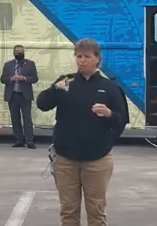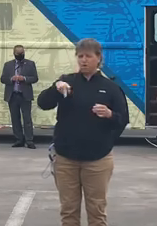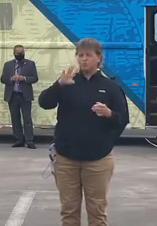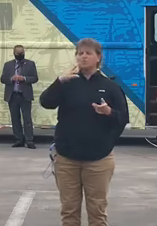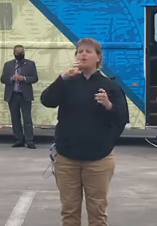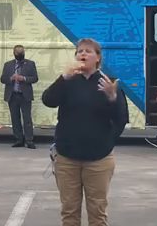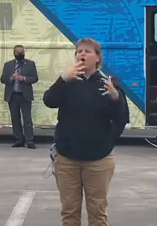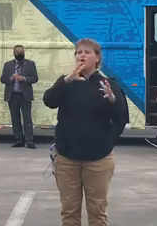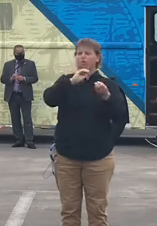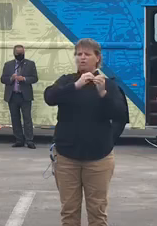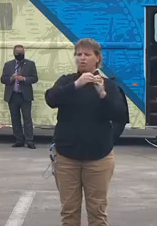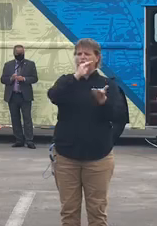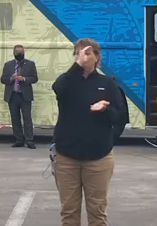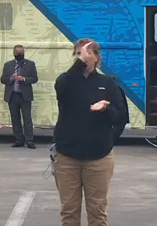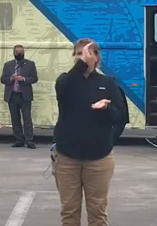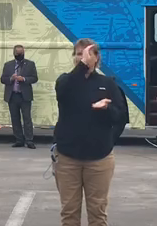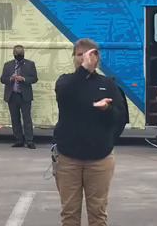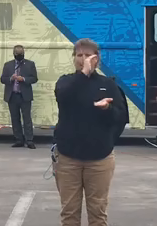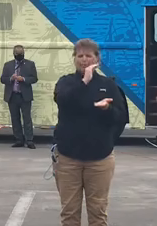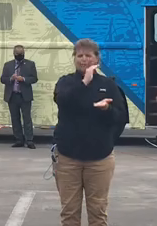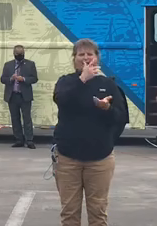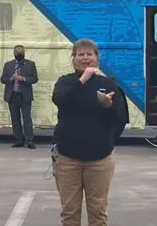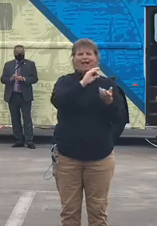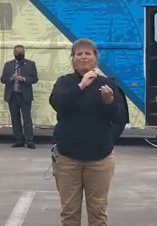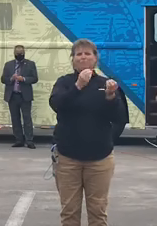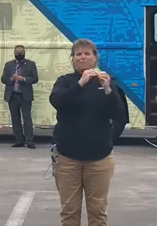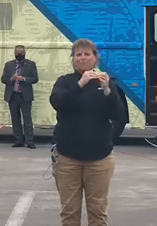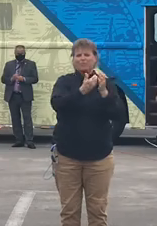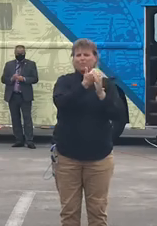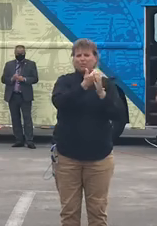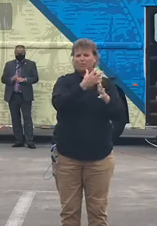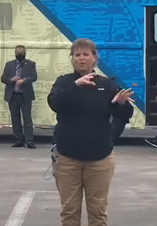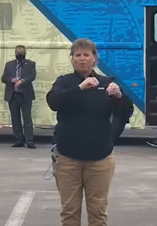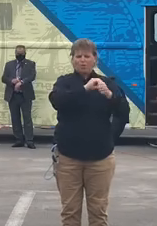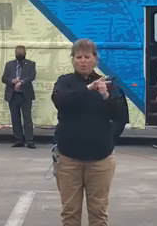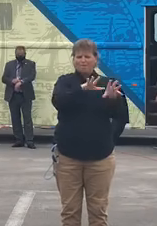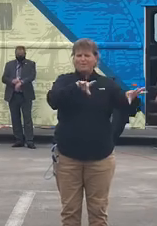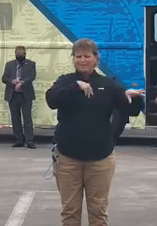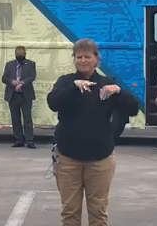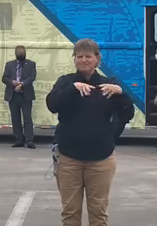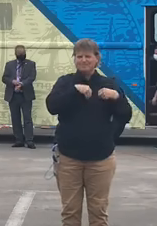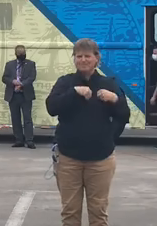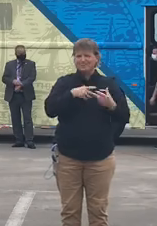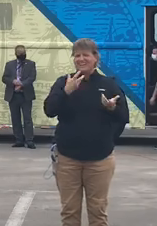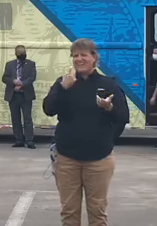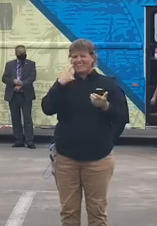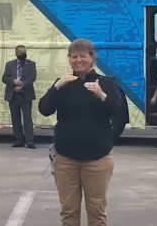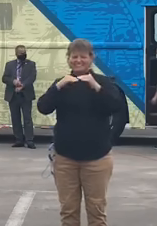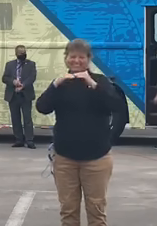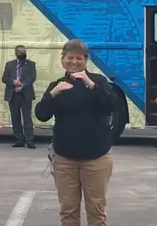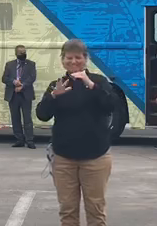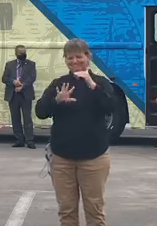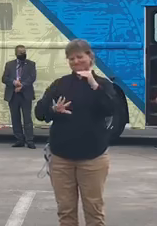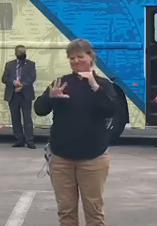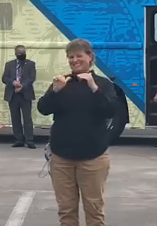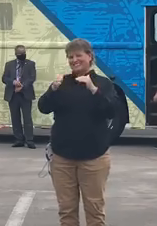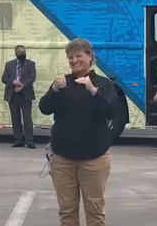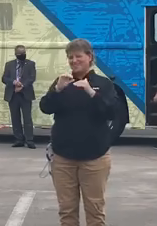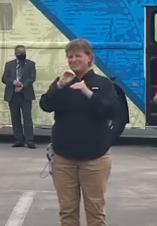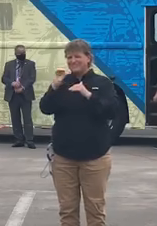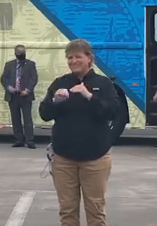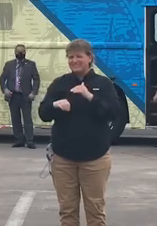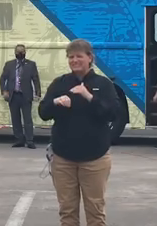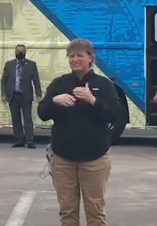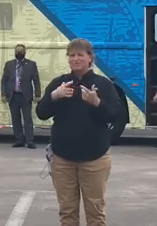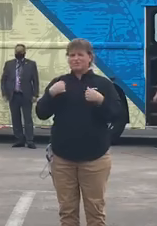the most recent tests are probably under 10%. So there's been good trends. There's been a lot of great work done in all three of